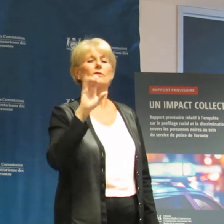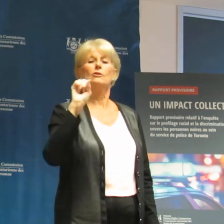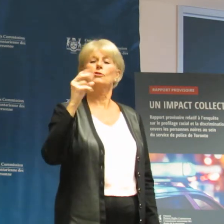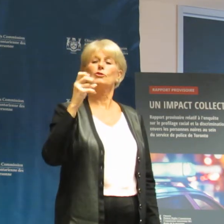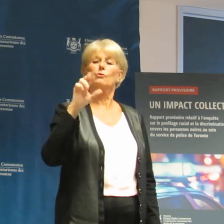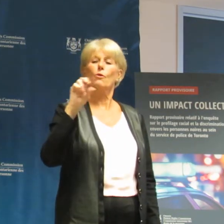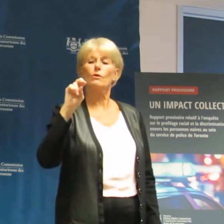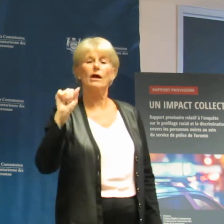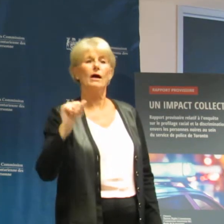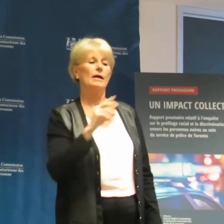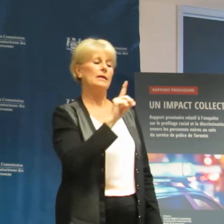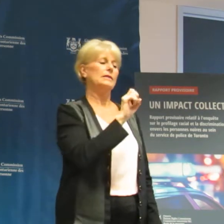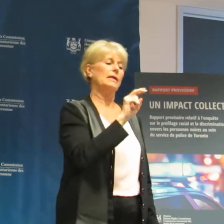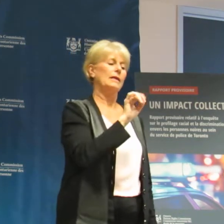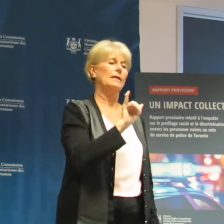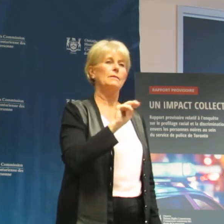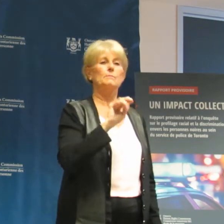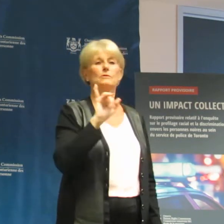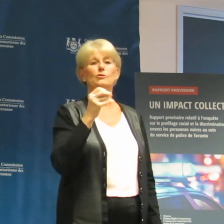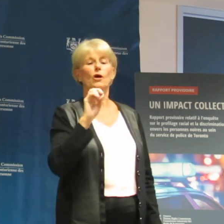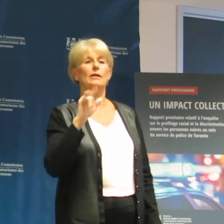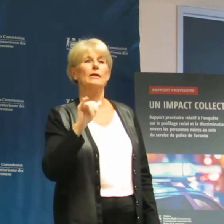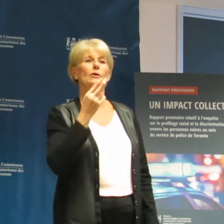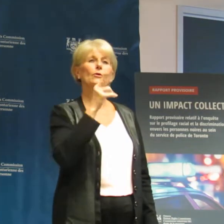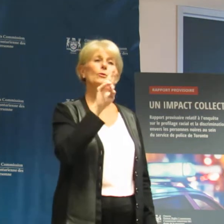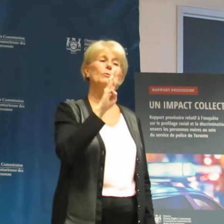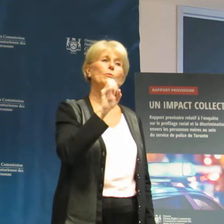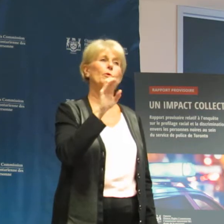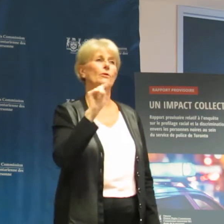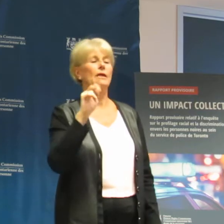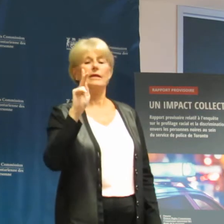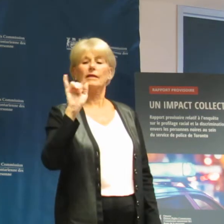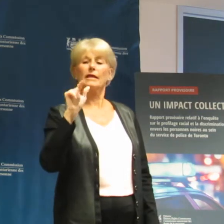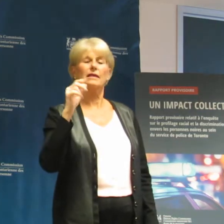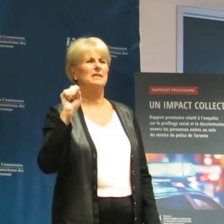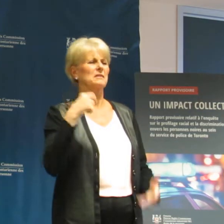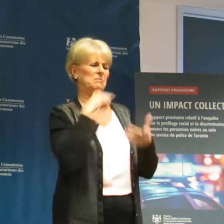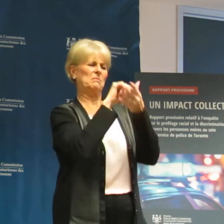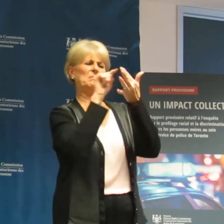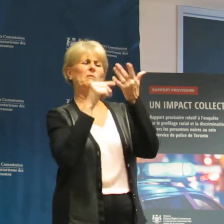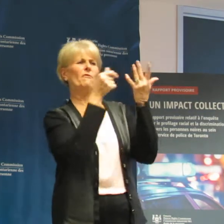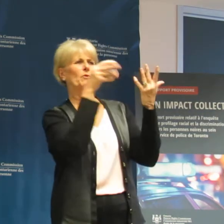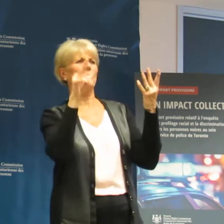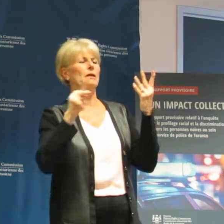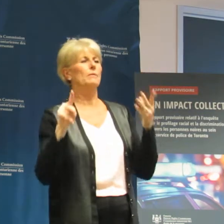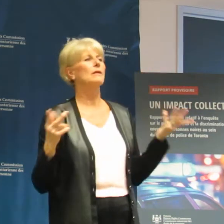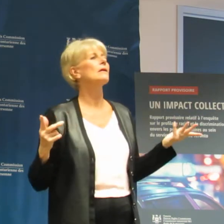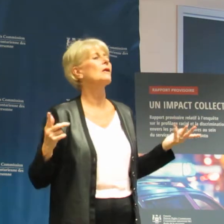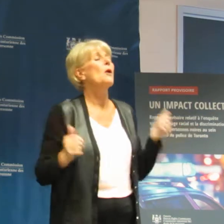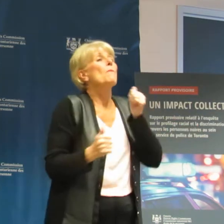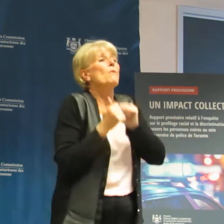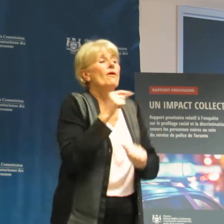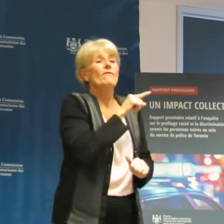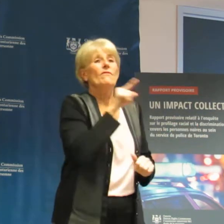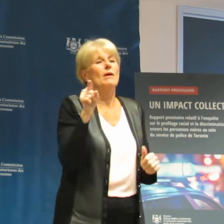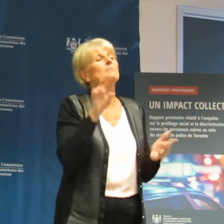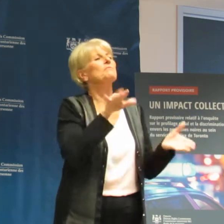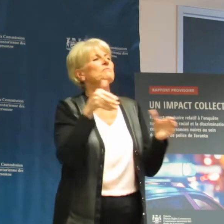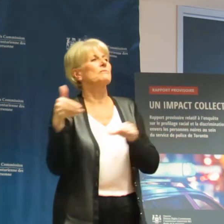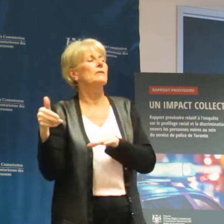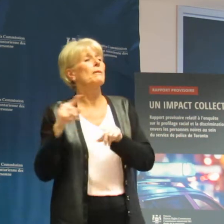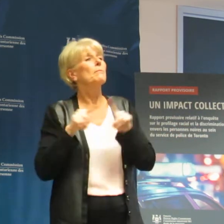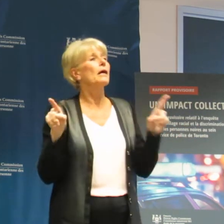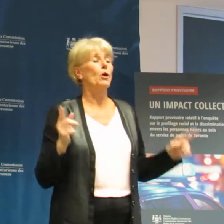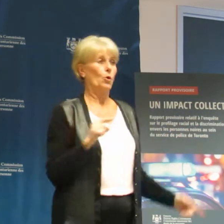Sharona Hall, Denham Jolly, Hewitt Loeb, Kingsley Gilliam, to name a few. Most of them have passed on,